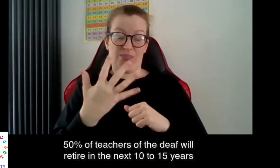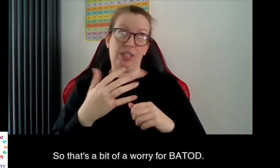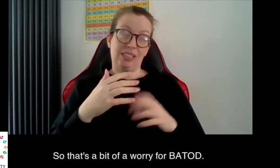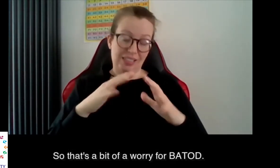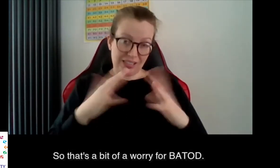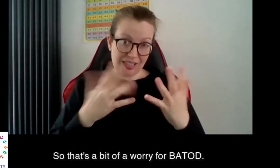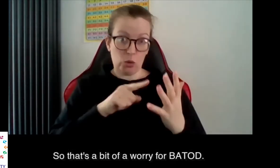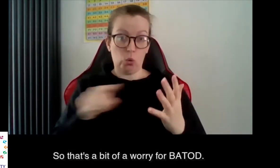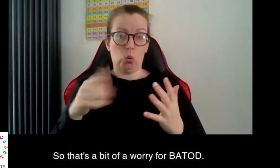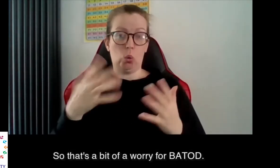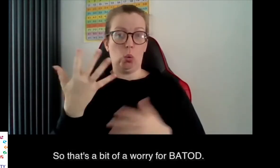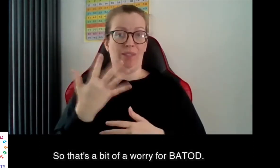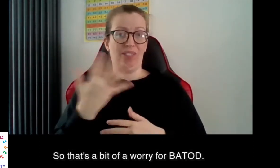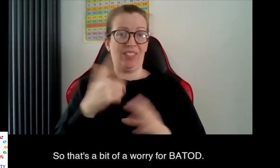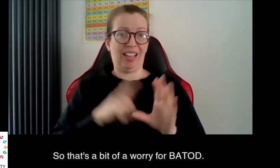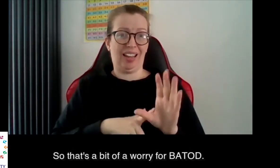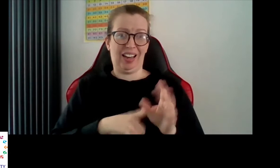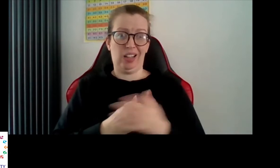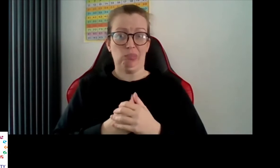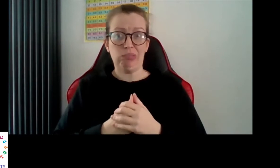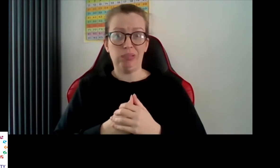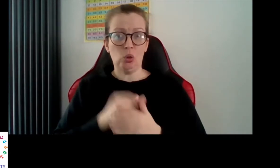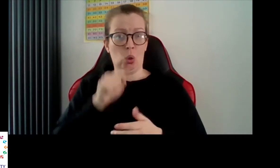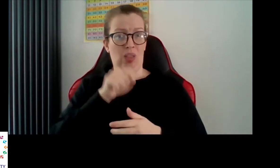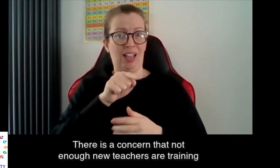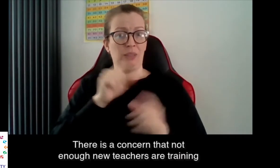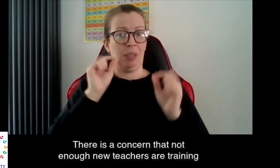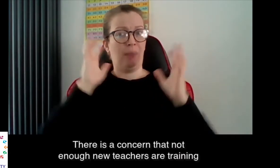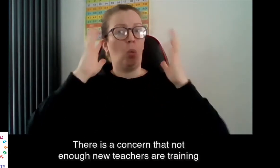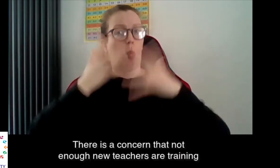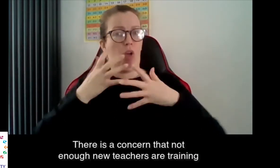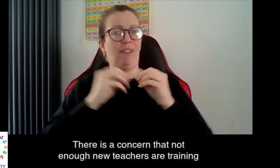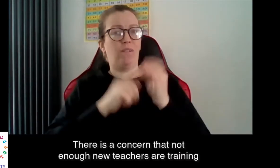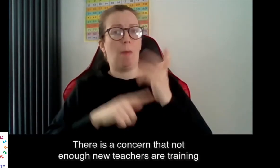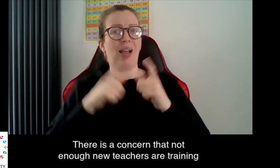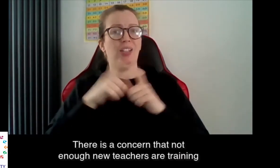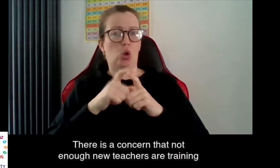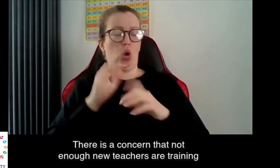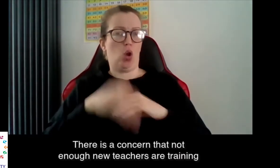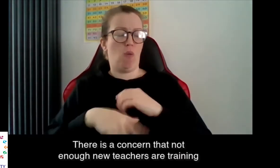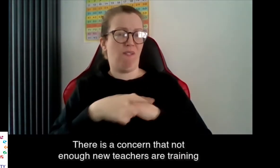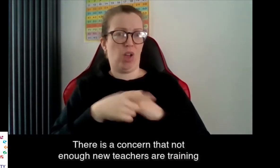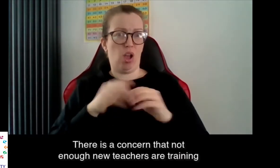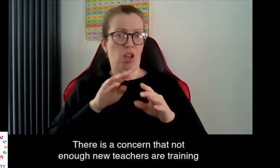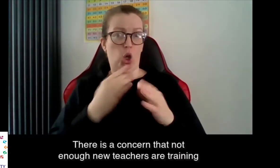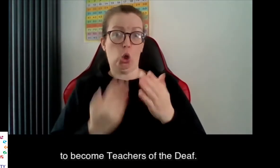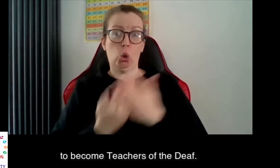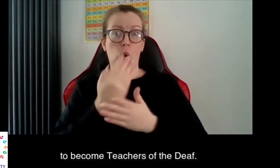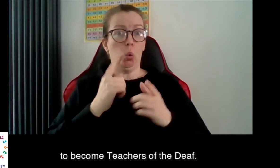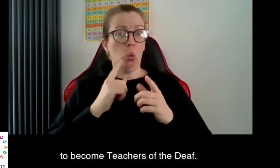So that's a bit of a worry for BATOD. There is a concern that not enough new teachers are training to become teachers of the